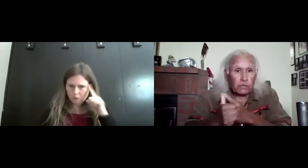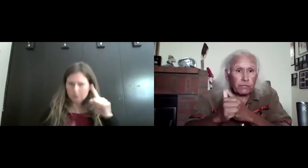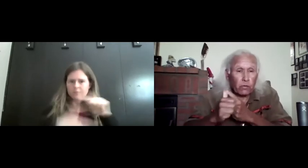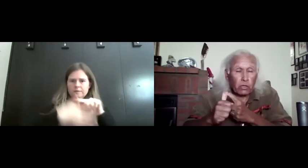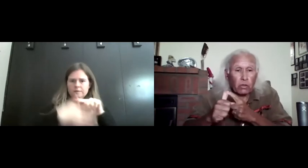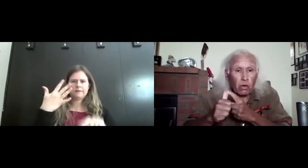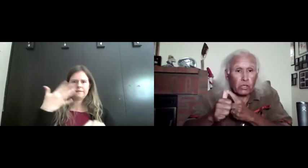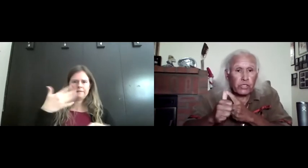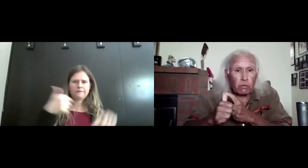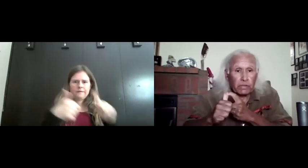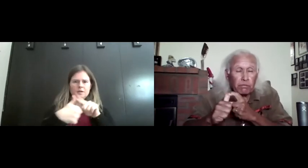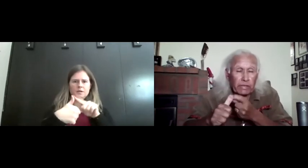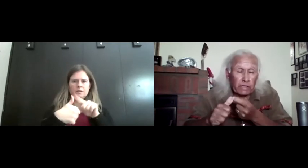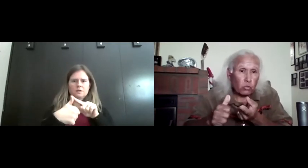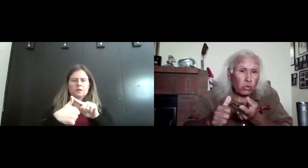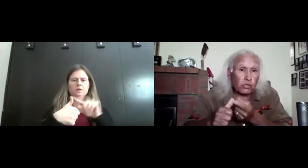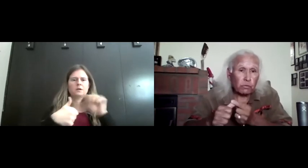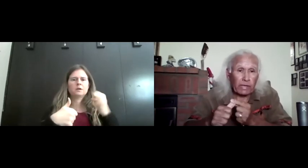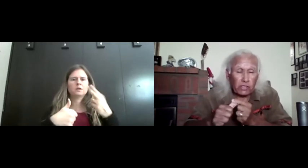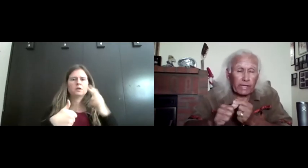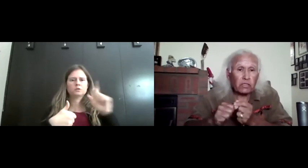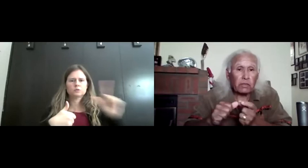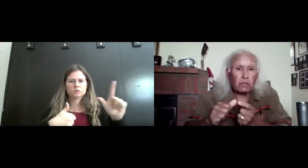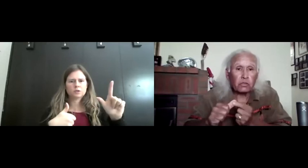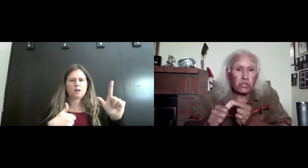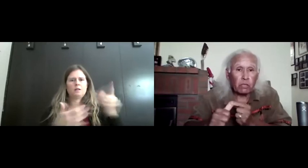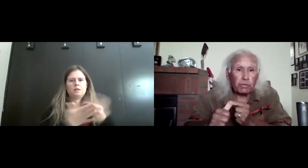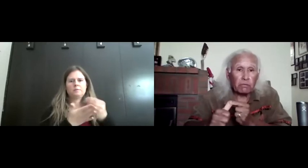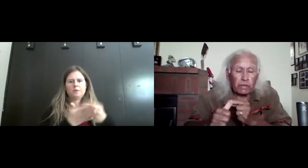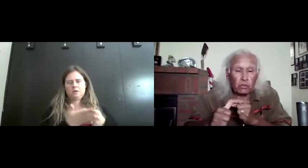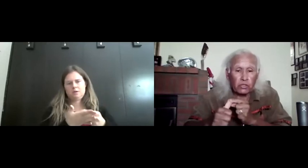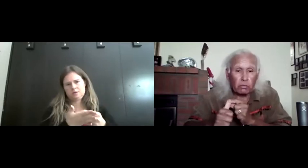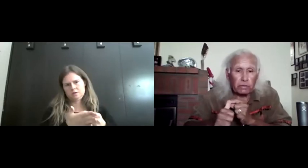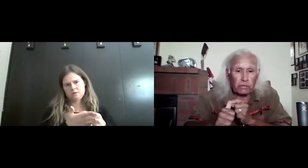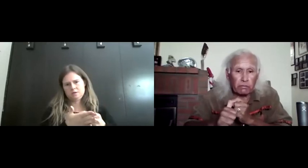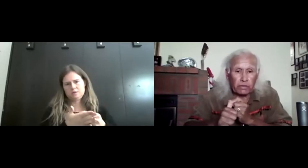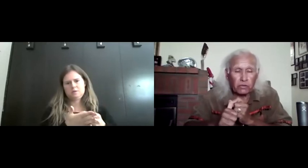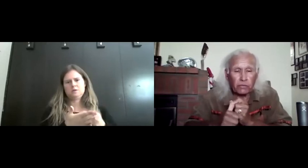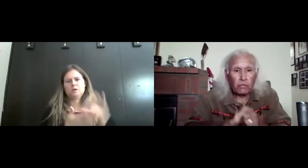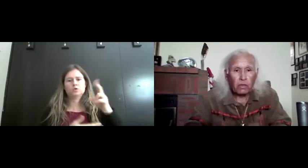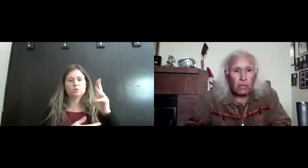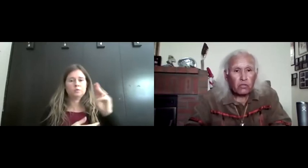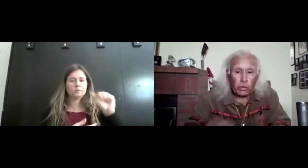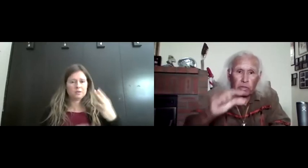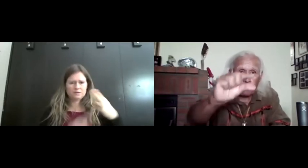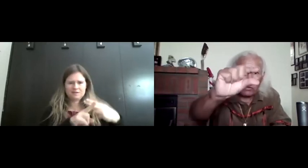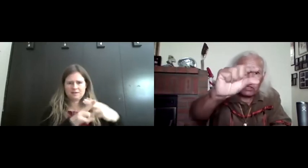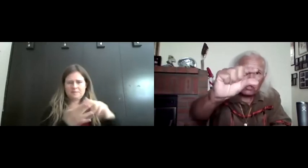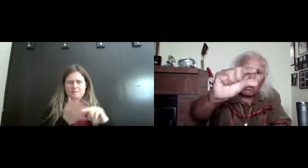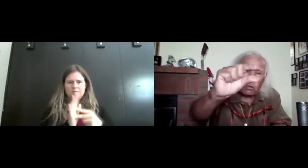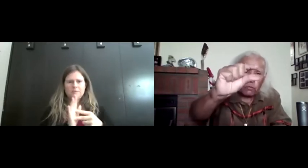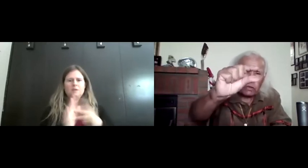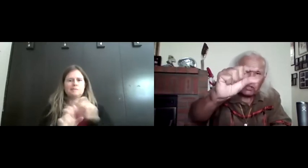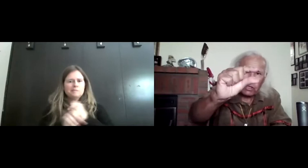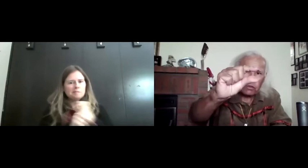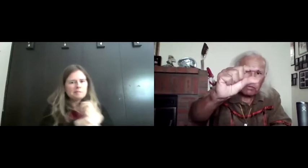famous for our shell bead money, and the word Chumash actually means shell bead money or shell bead money makers. So we would get very